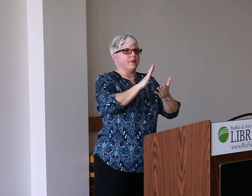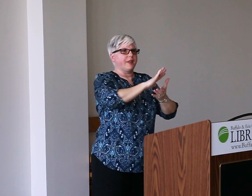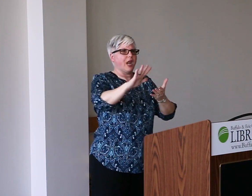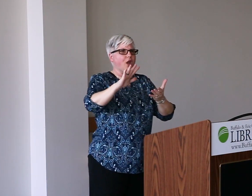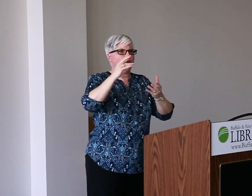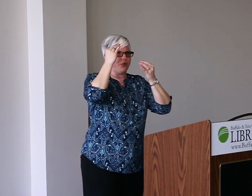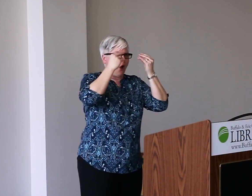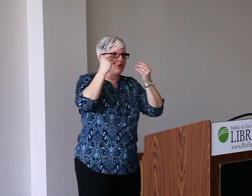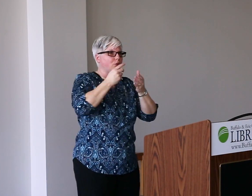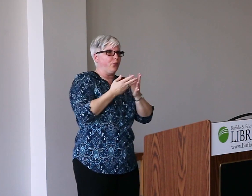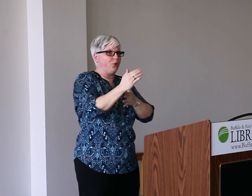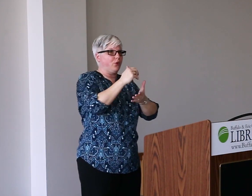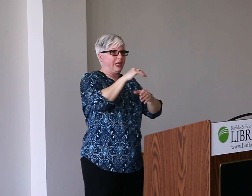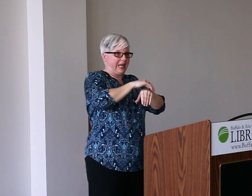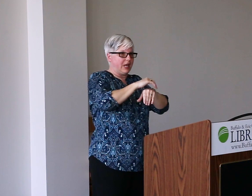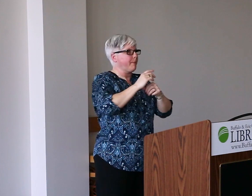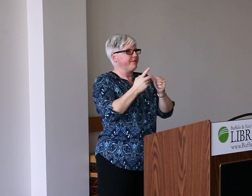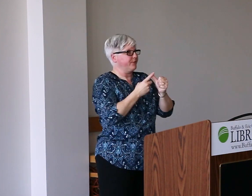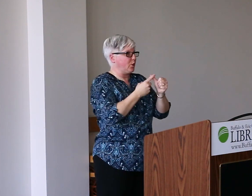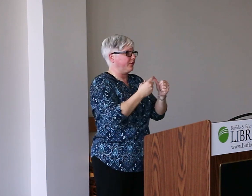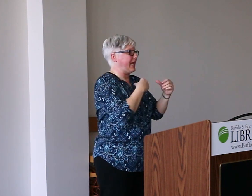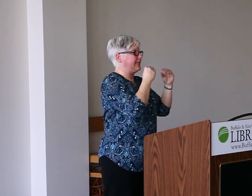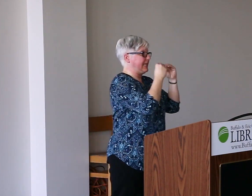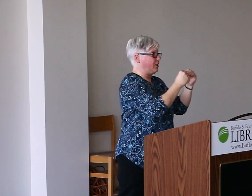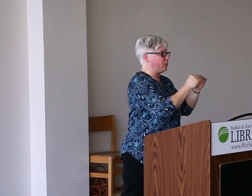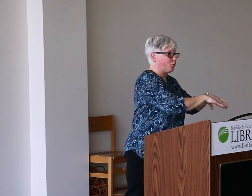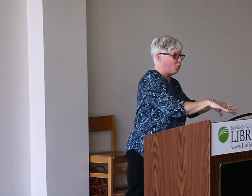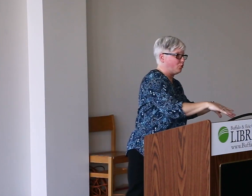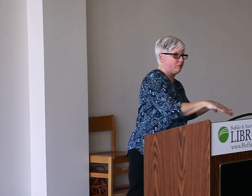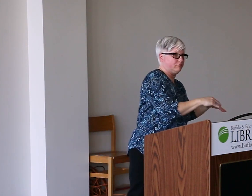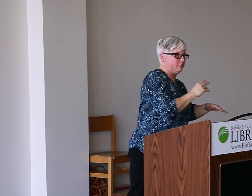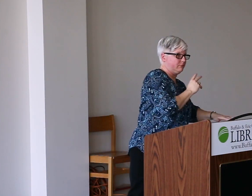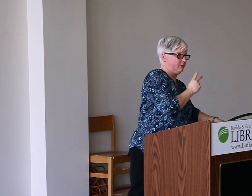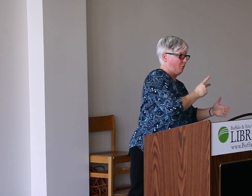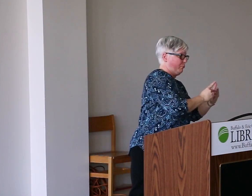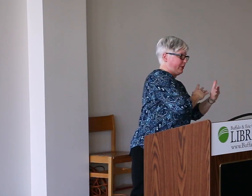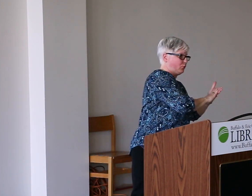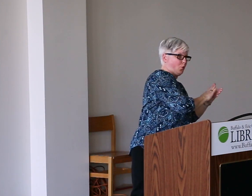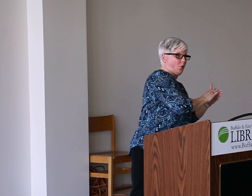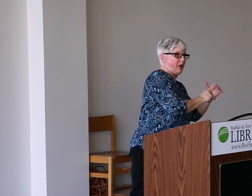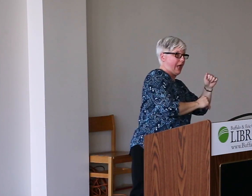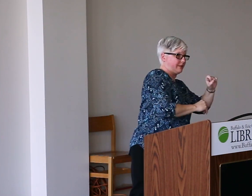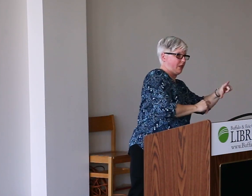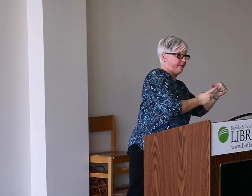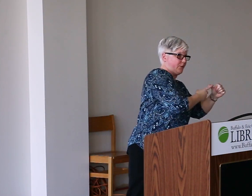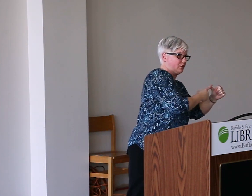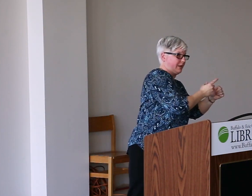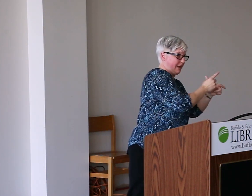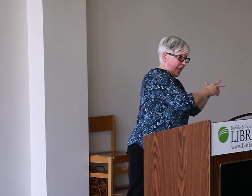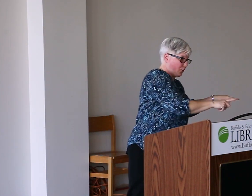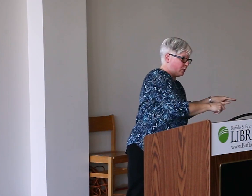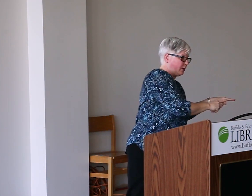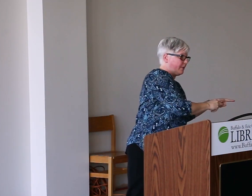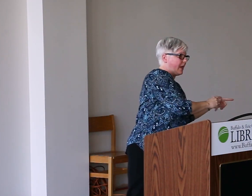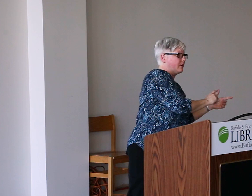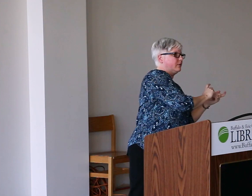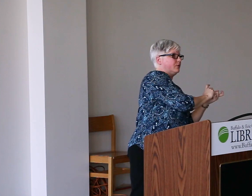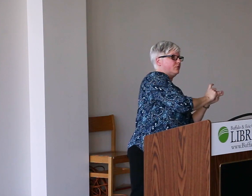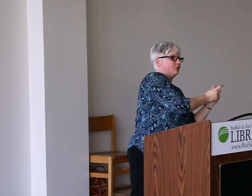Naturally, they express their thoughts through English. But first they teach the children in preschool, they teach them ASL first as